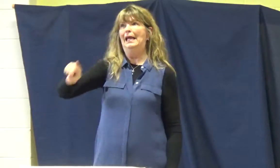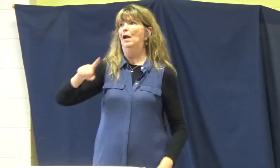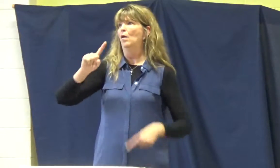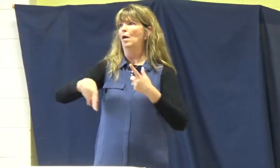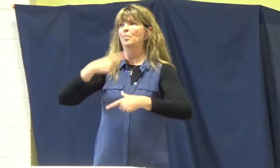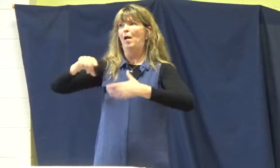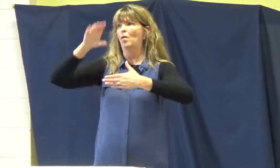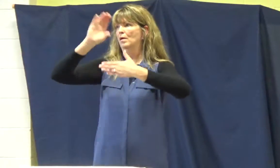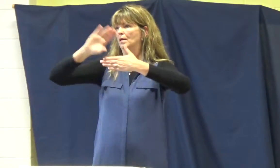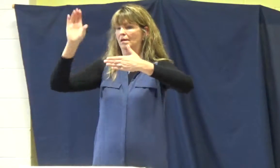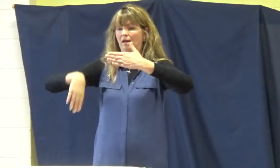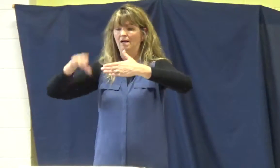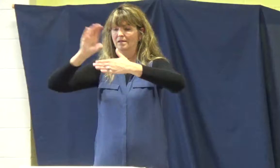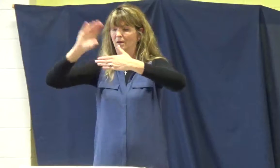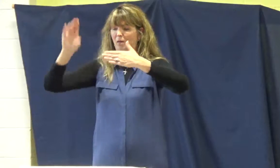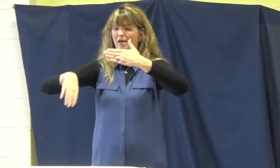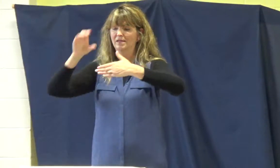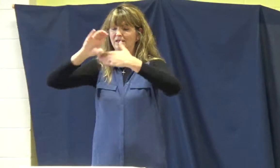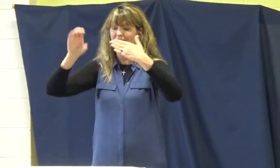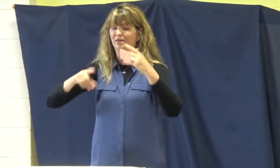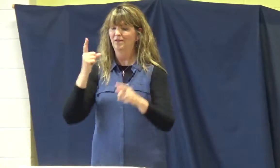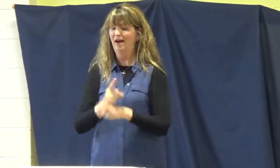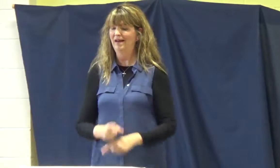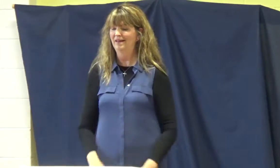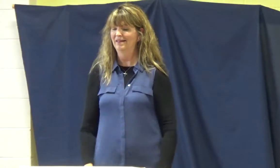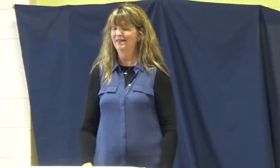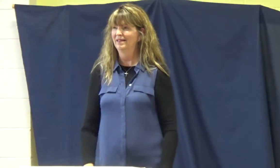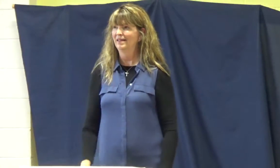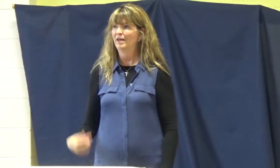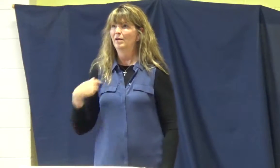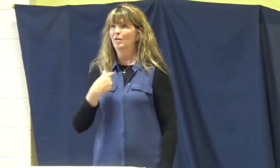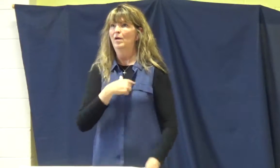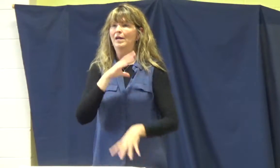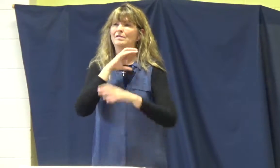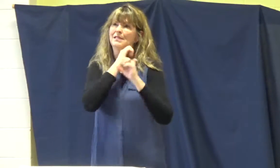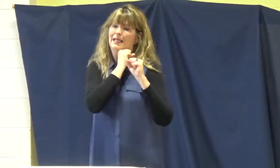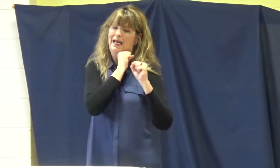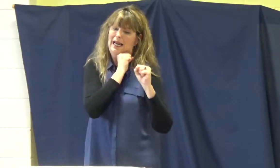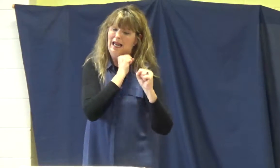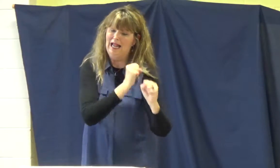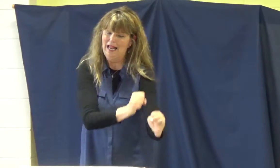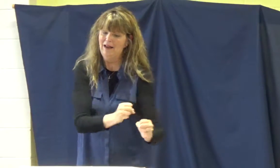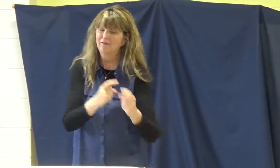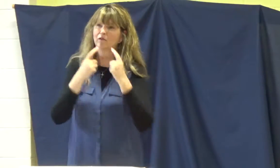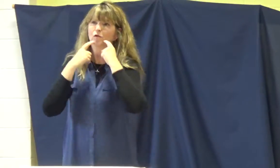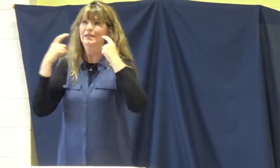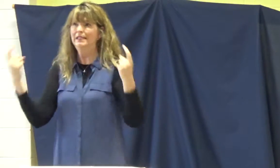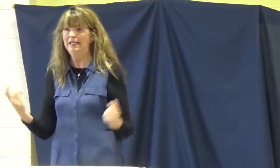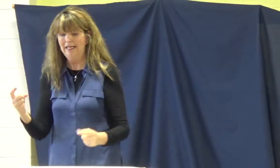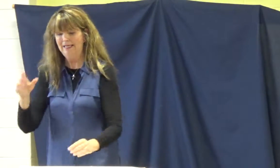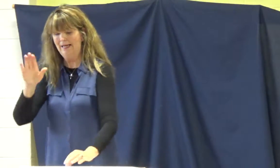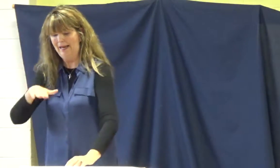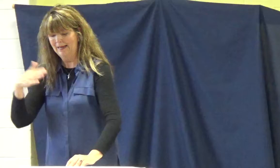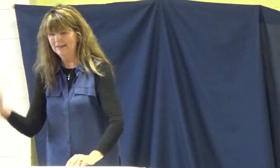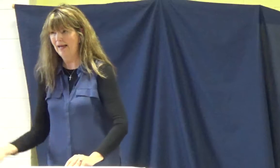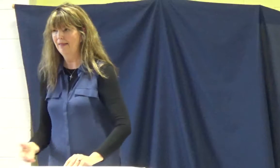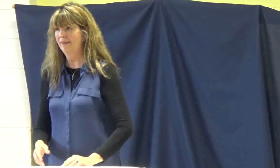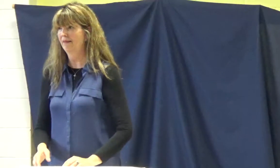There were times that we didn't even care about the consequences. We were enslaved